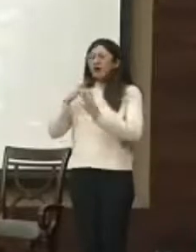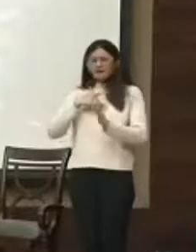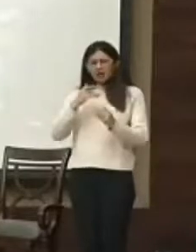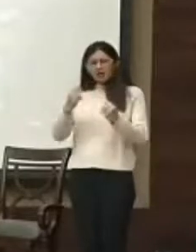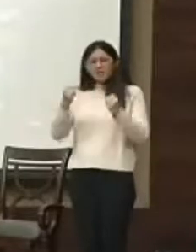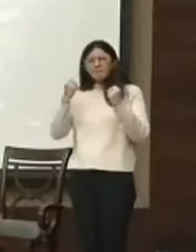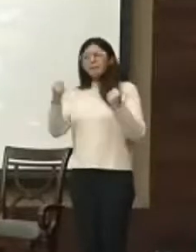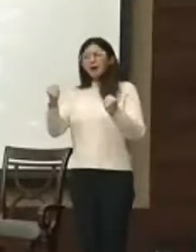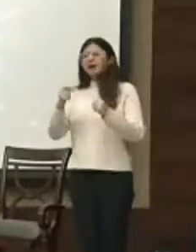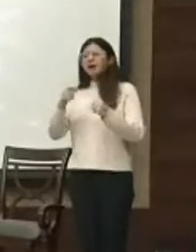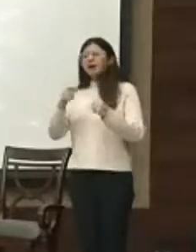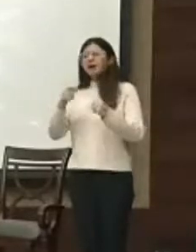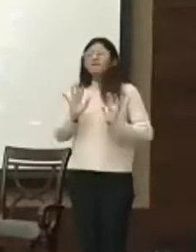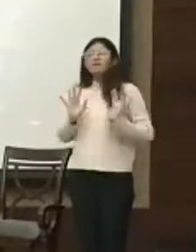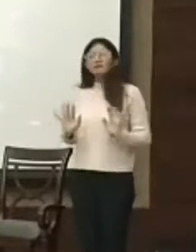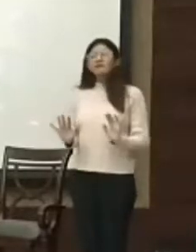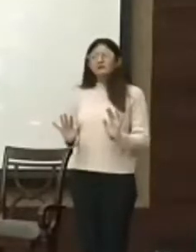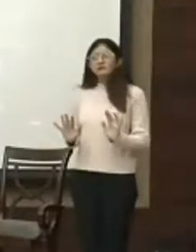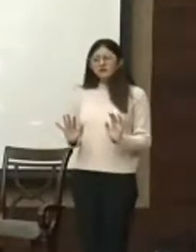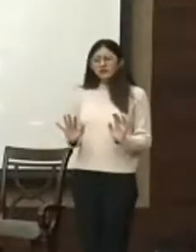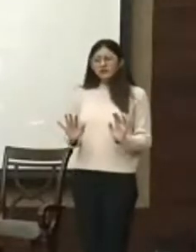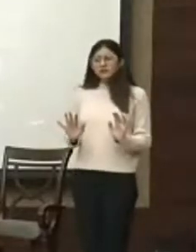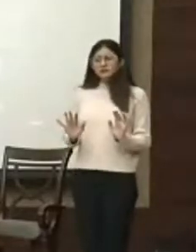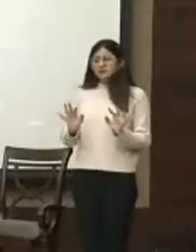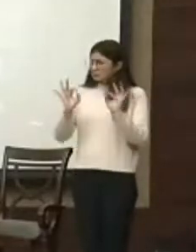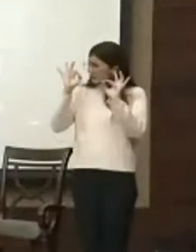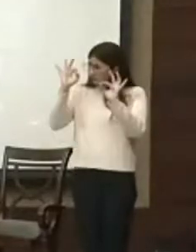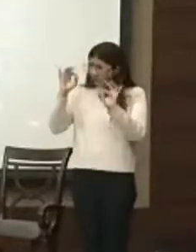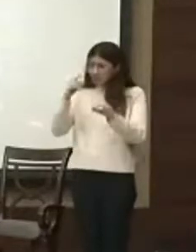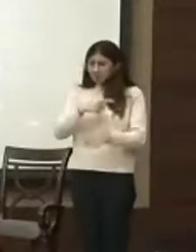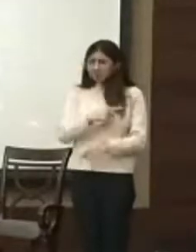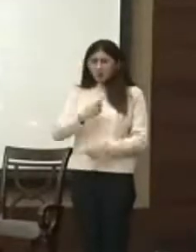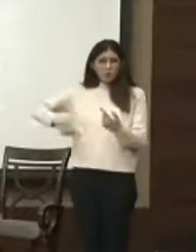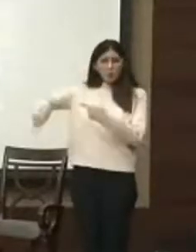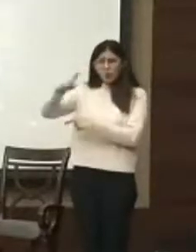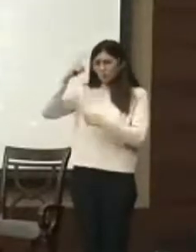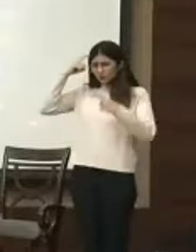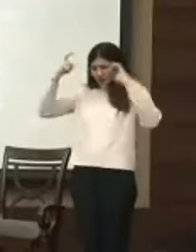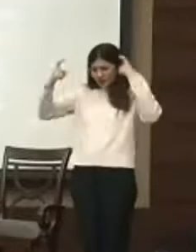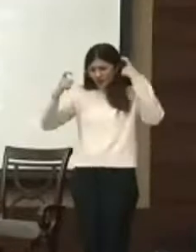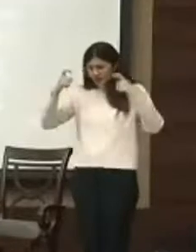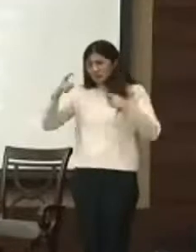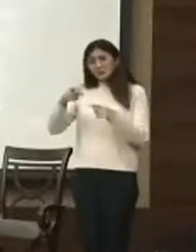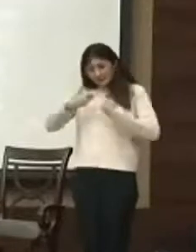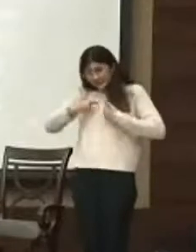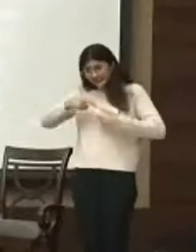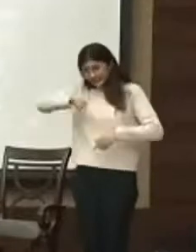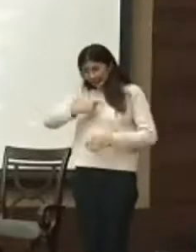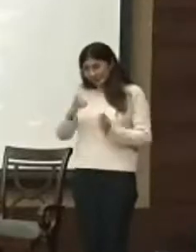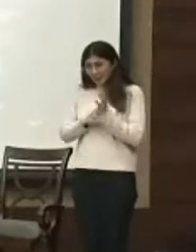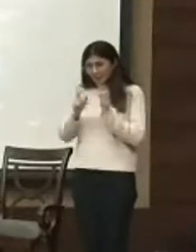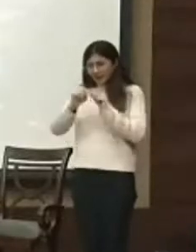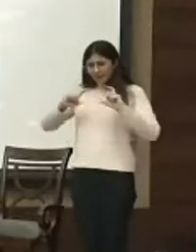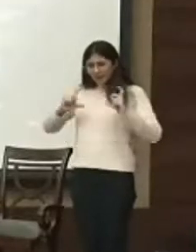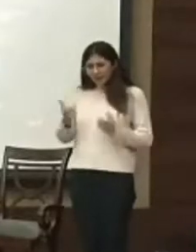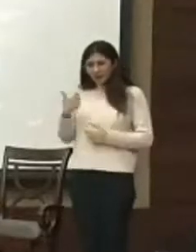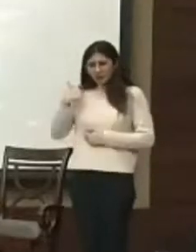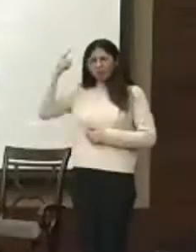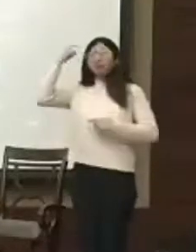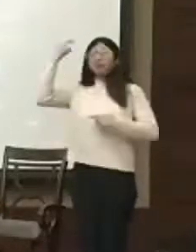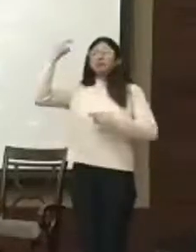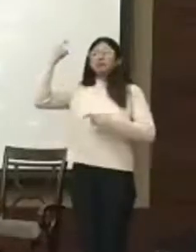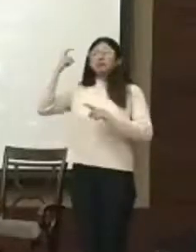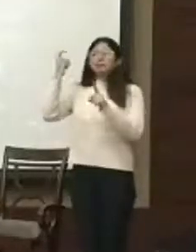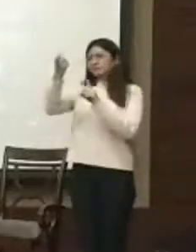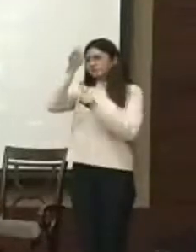because, and especially thought-provoking for us or for me as a parliamentarian, because definitely the House of the People